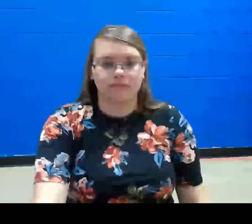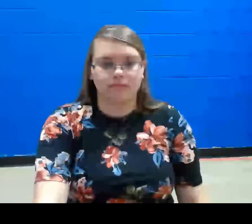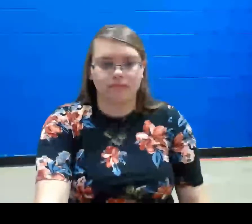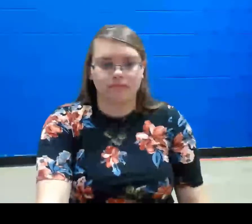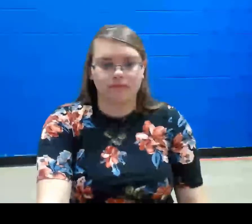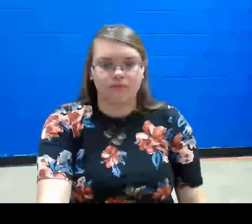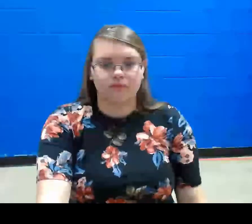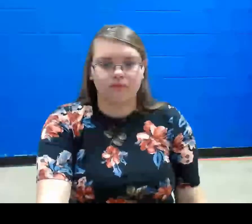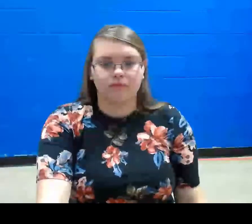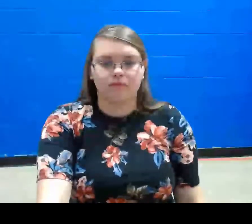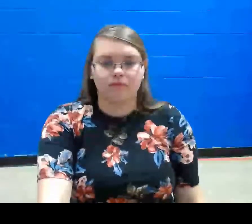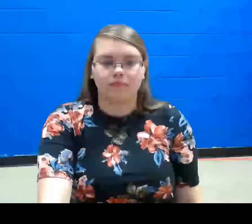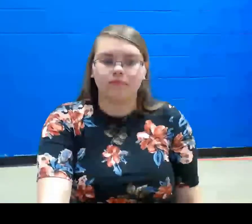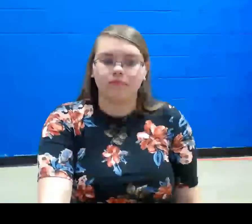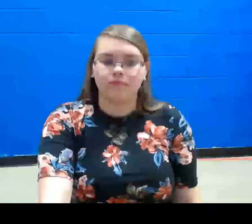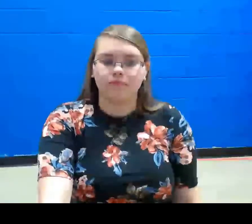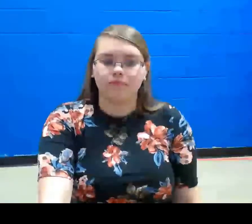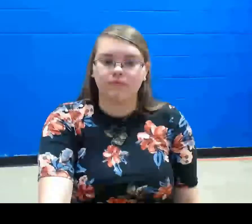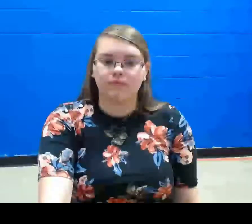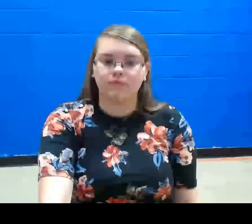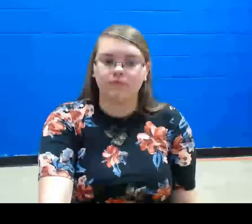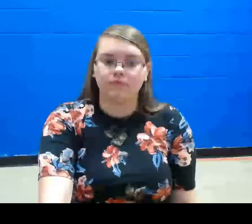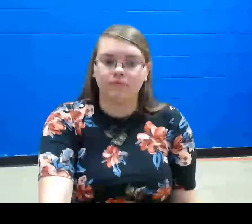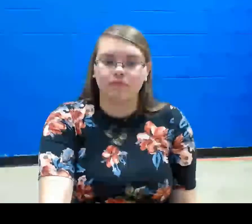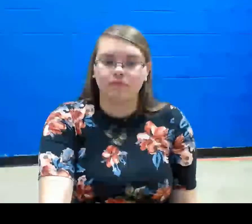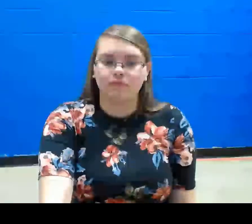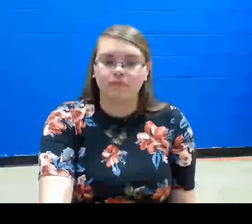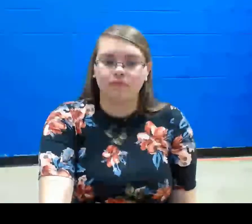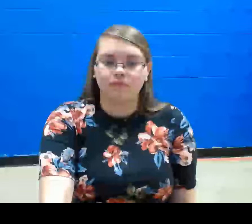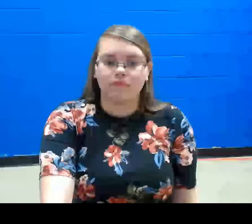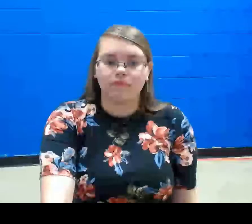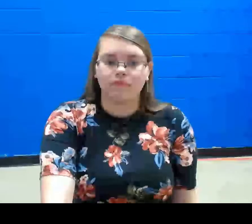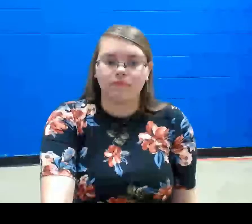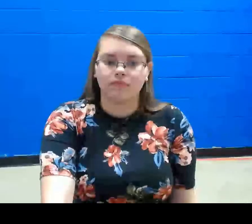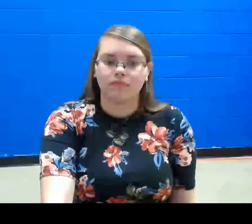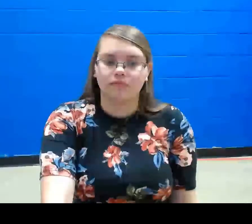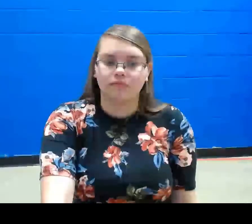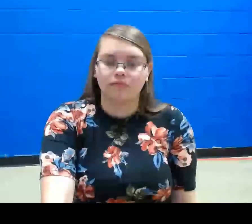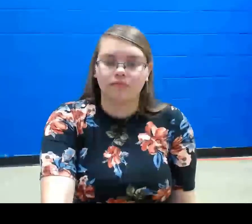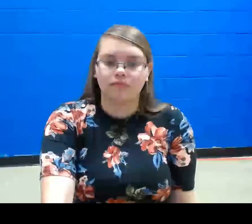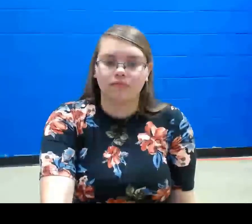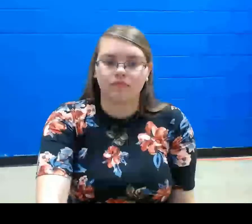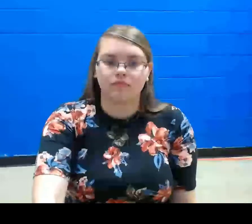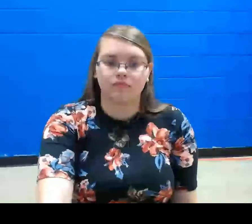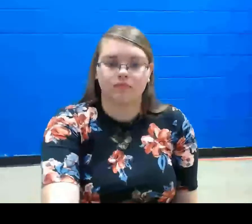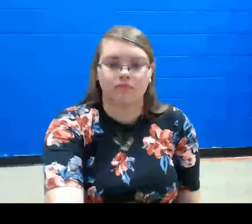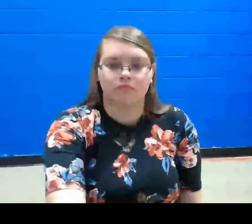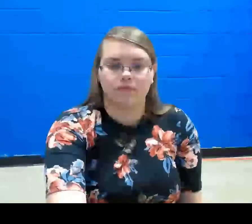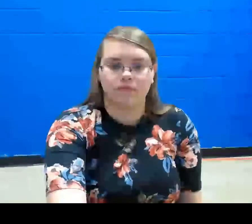Ultraviolet radiation can also contribute to this pigment breakdown, though it can be mitigated by the use of sunblock.